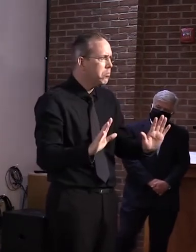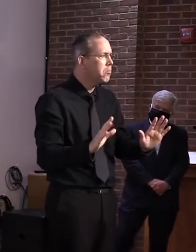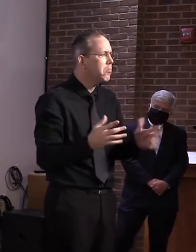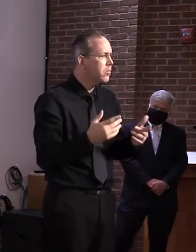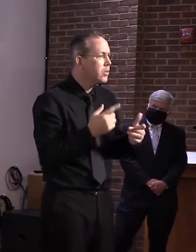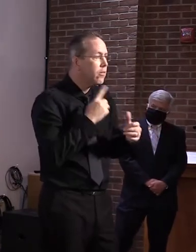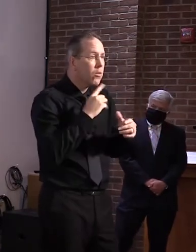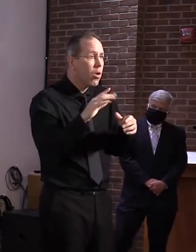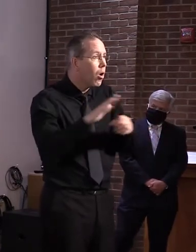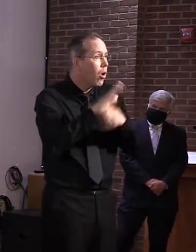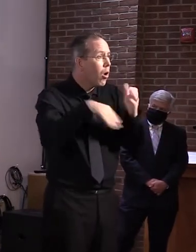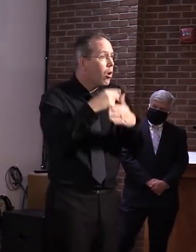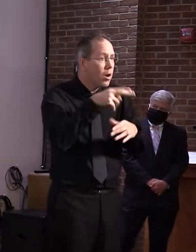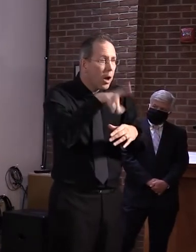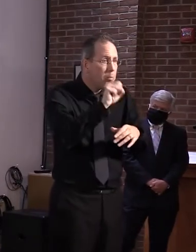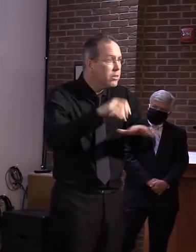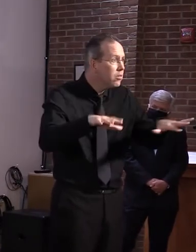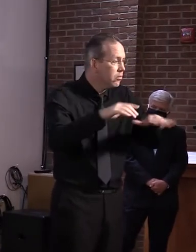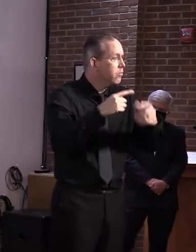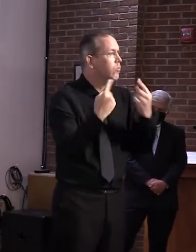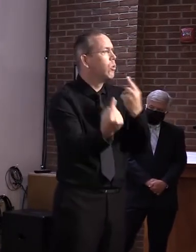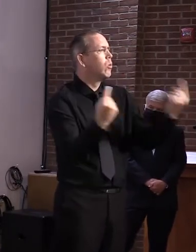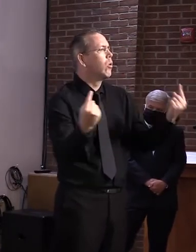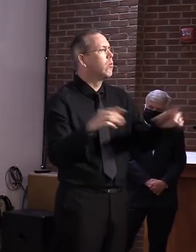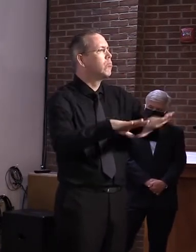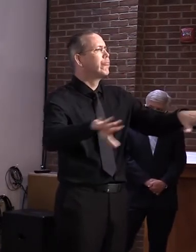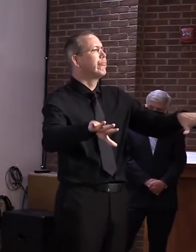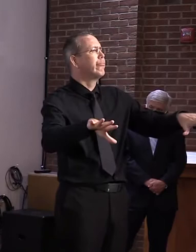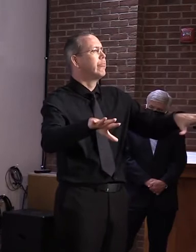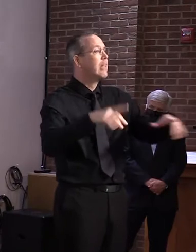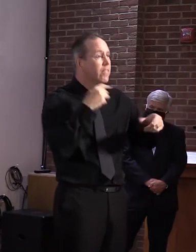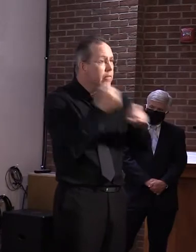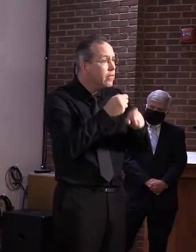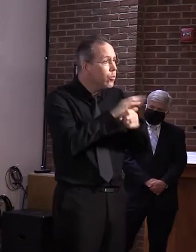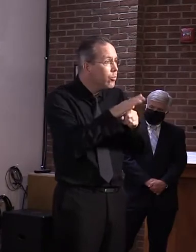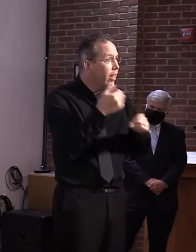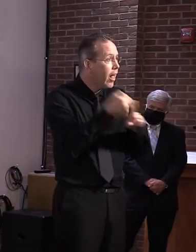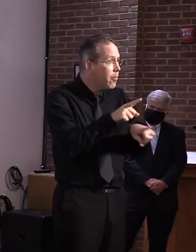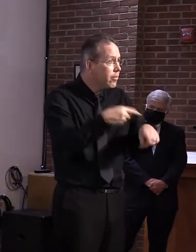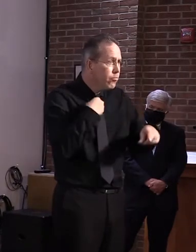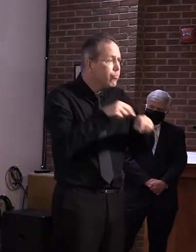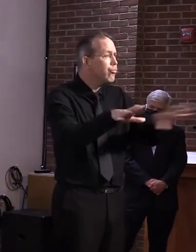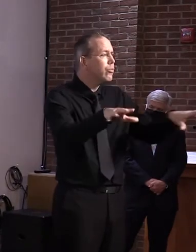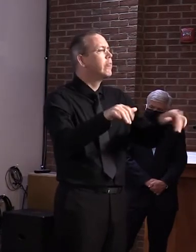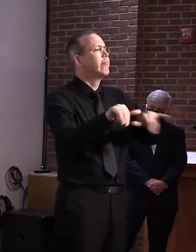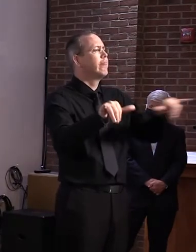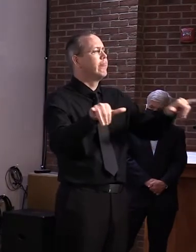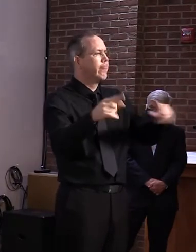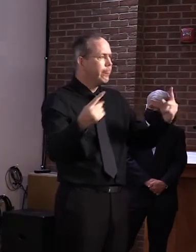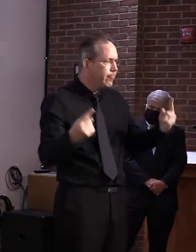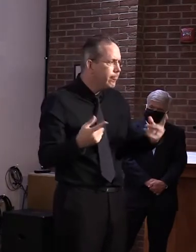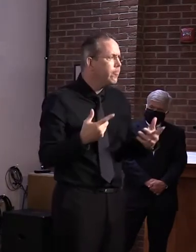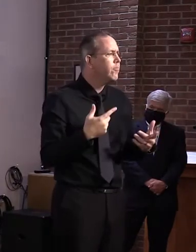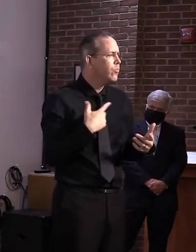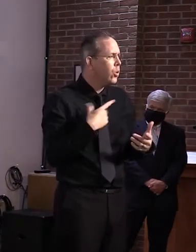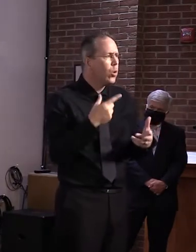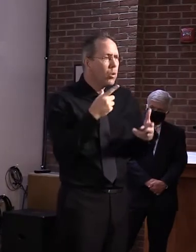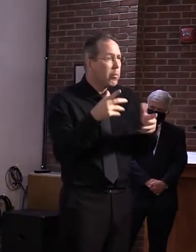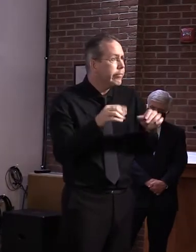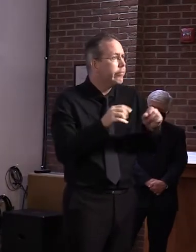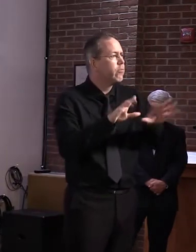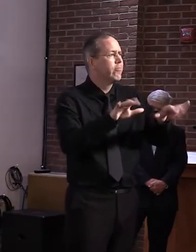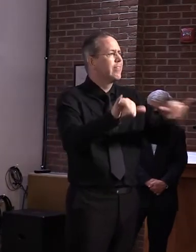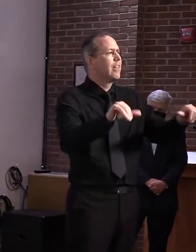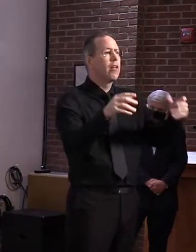student life perspective to keep order and discipline in the dormitory systems. And we've got to feed them, and we've got to keep the